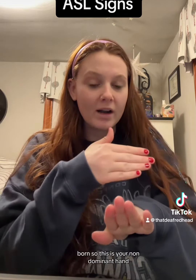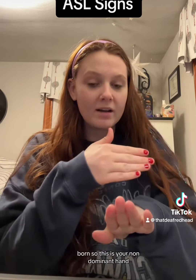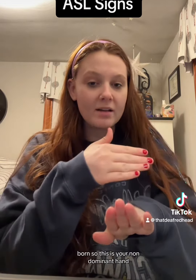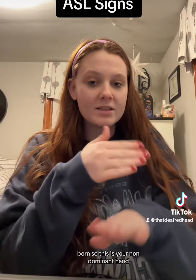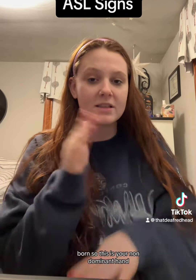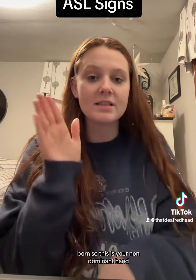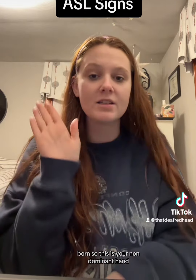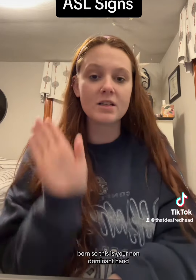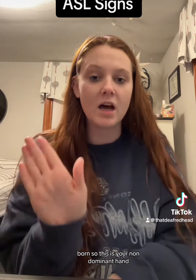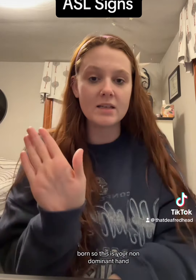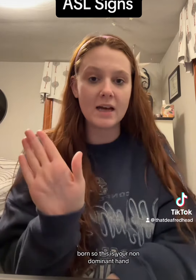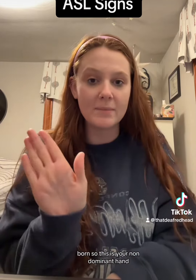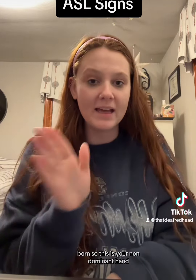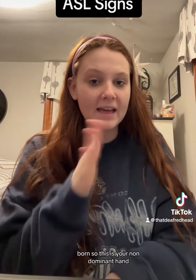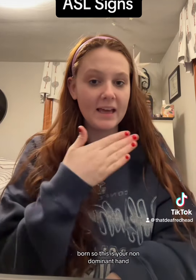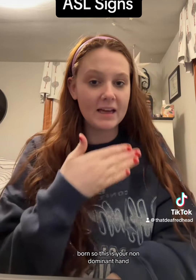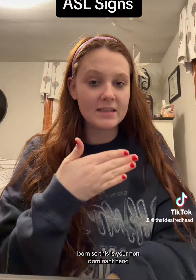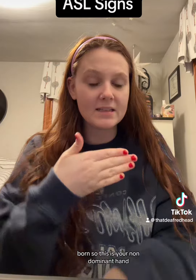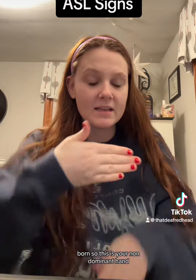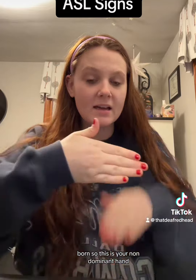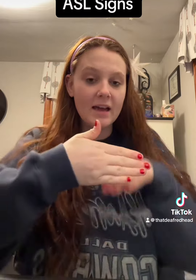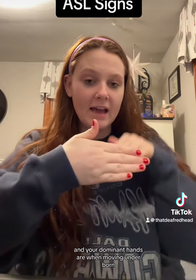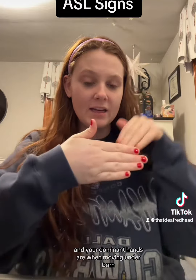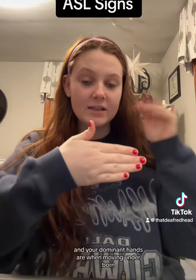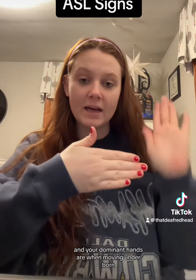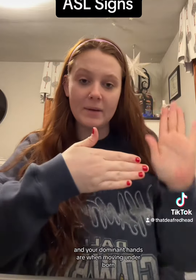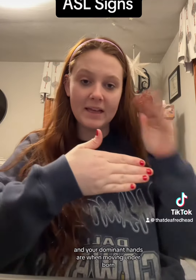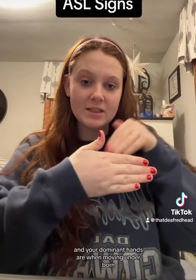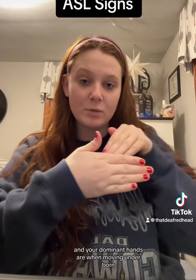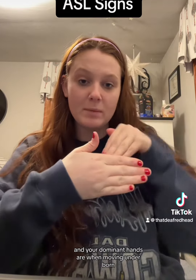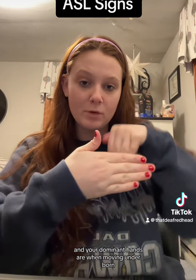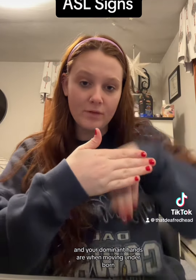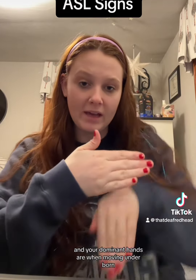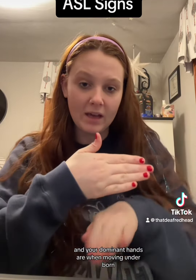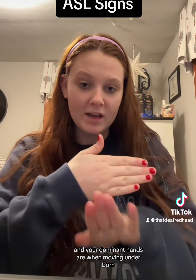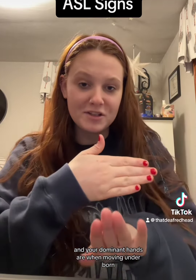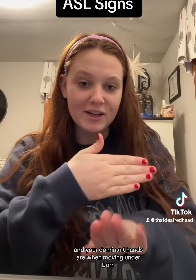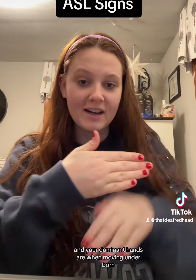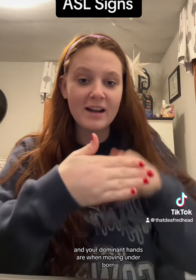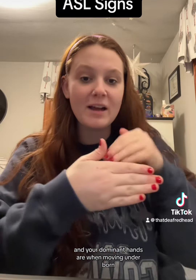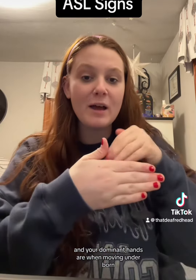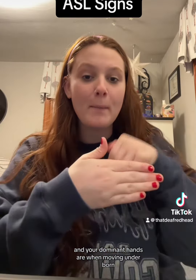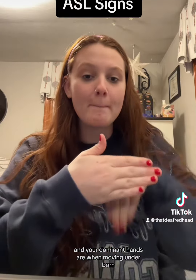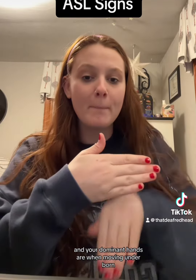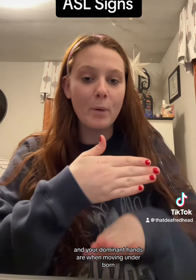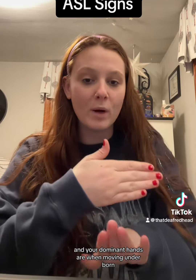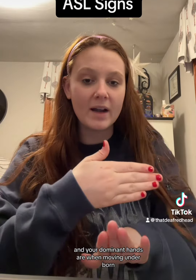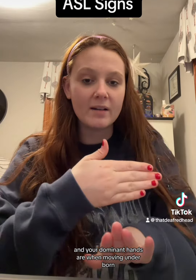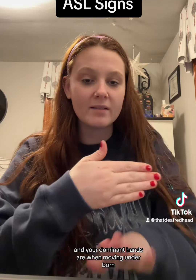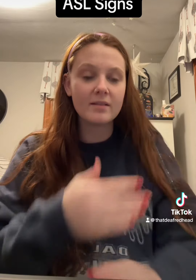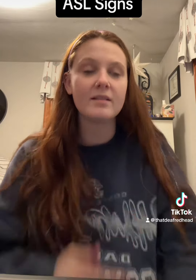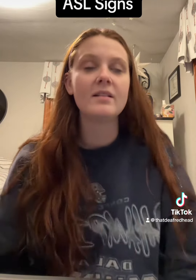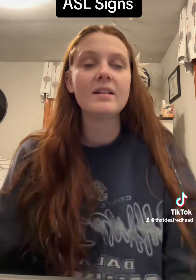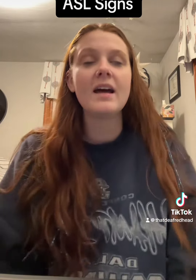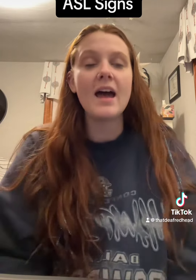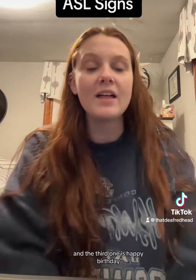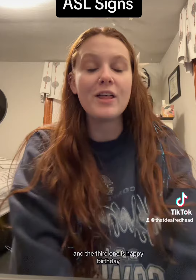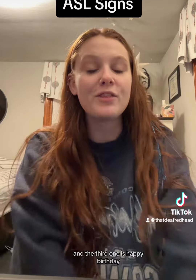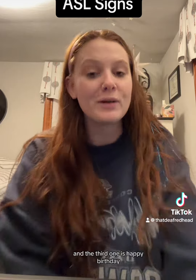Born. So this is your non-dominant hand, and your dominant hand is the one moving under. Born. And the third one